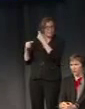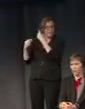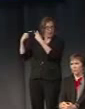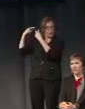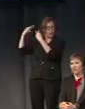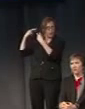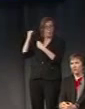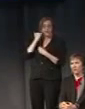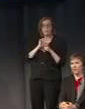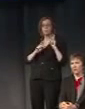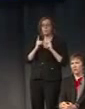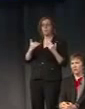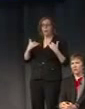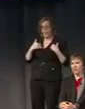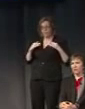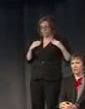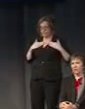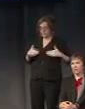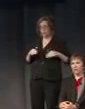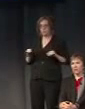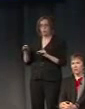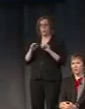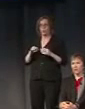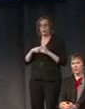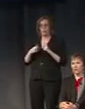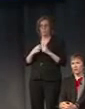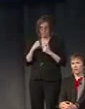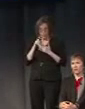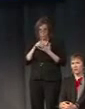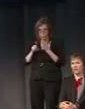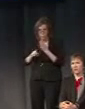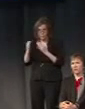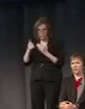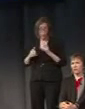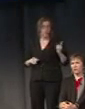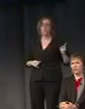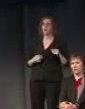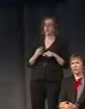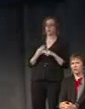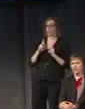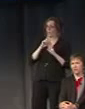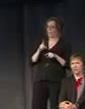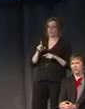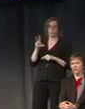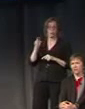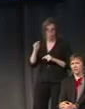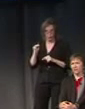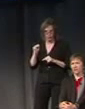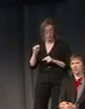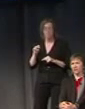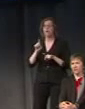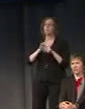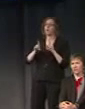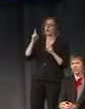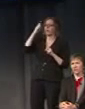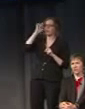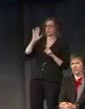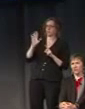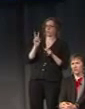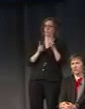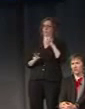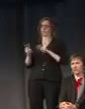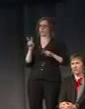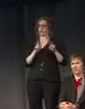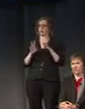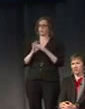physical motor skills problems? I mean, the short answer is no. I think your observation about